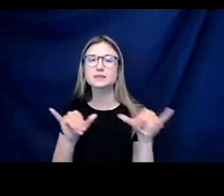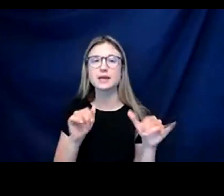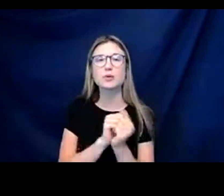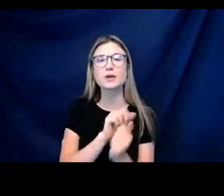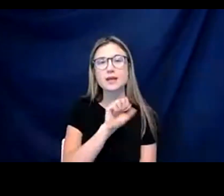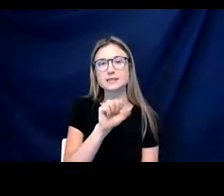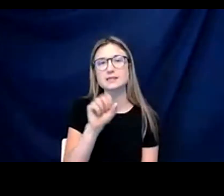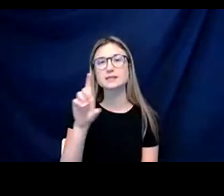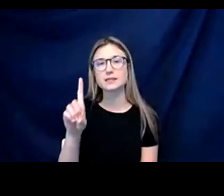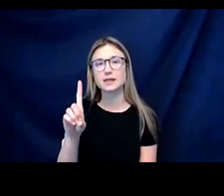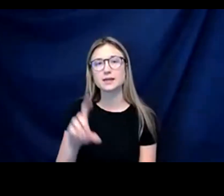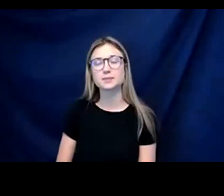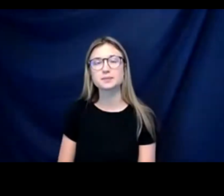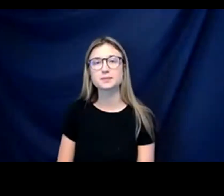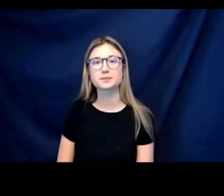And